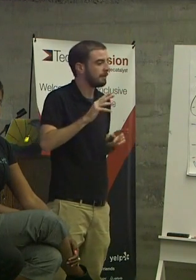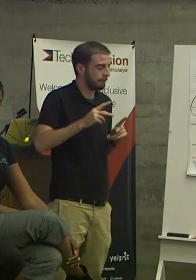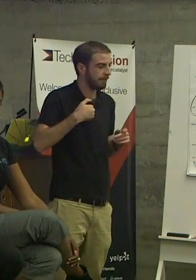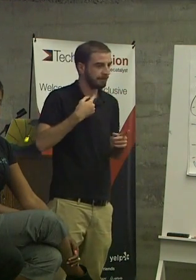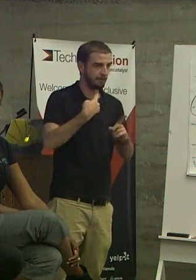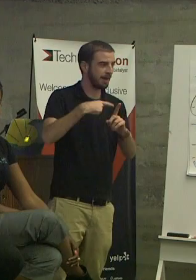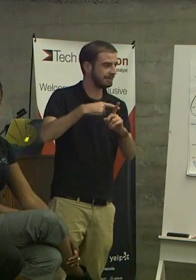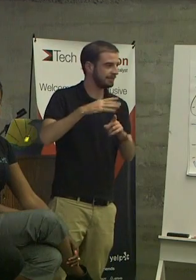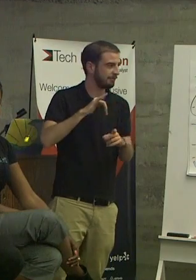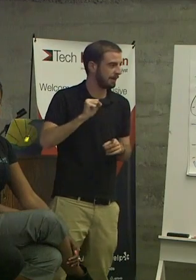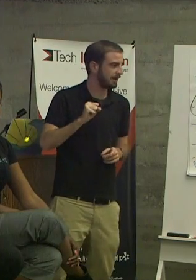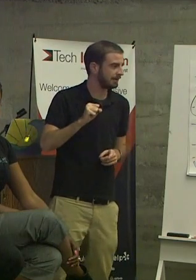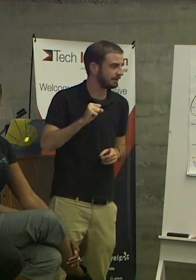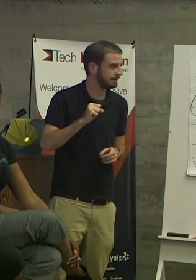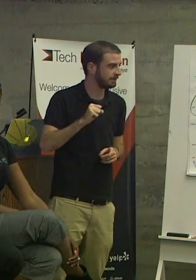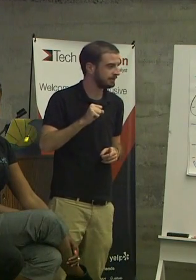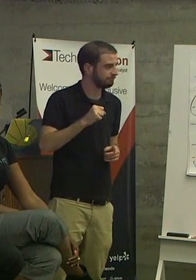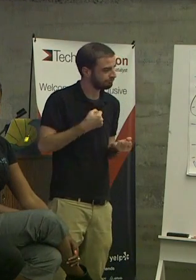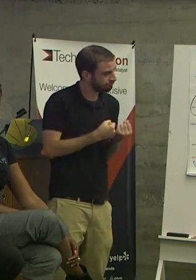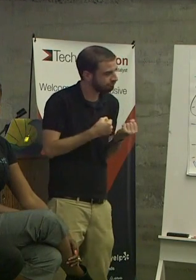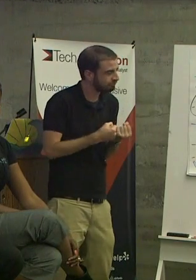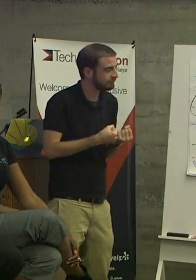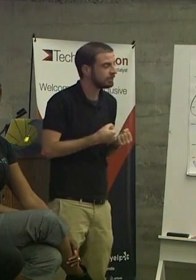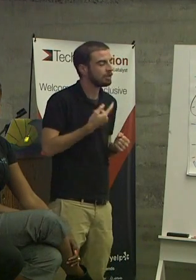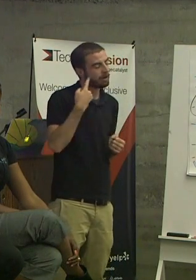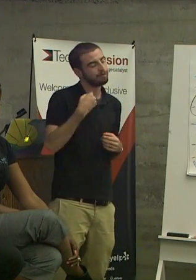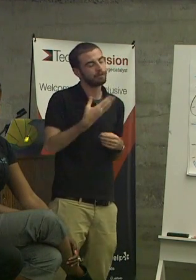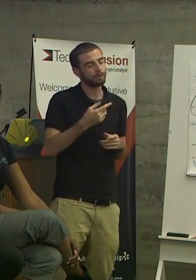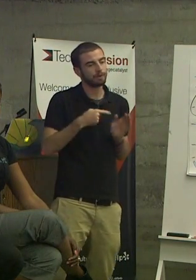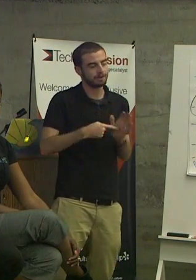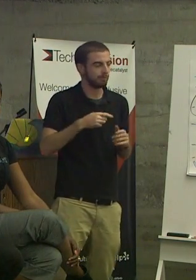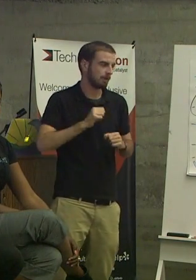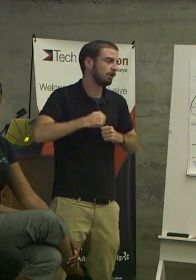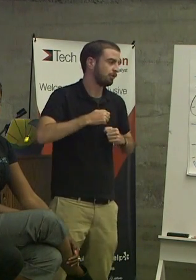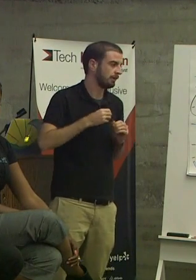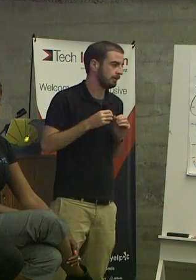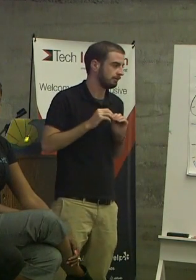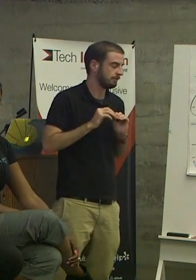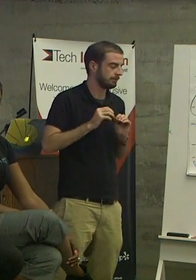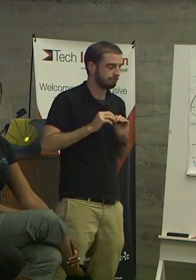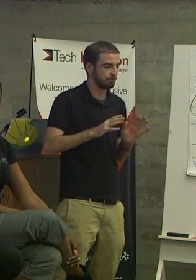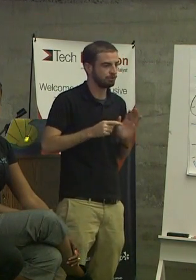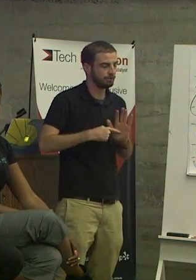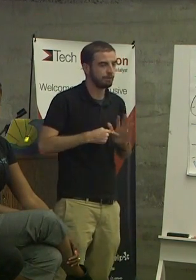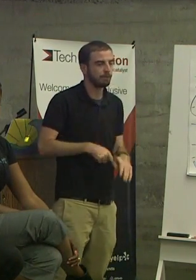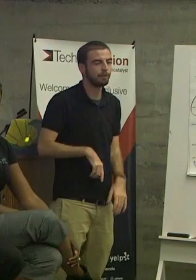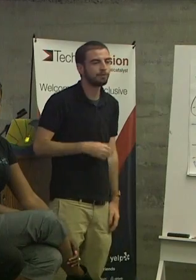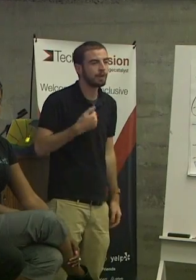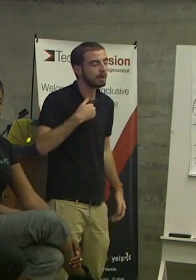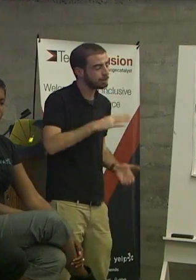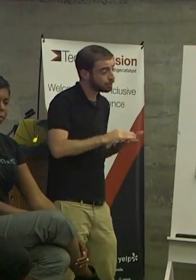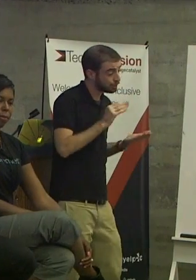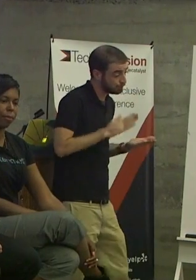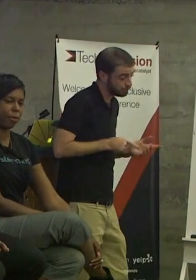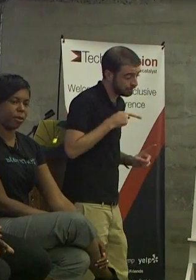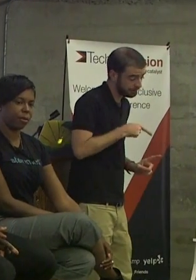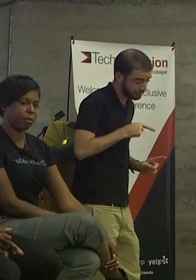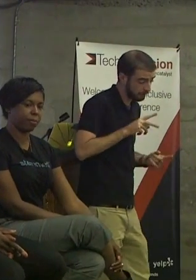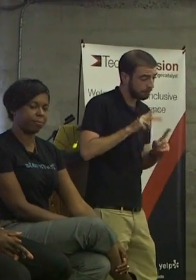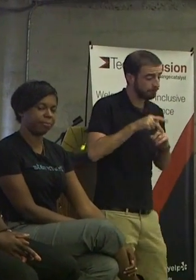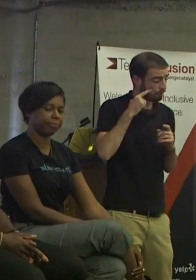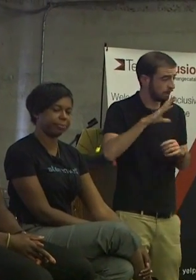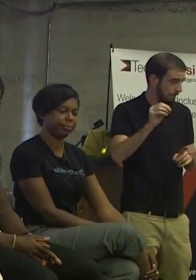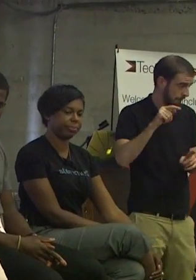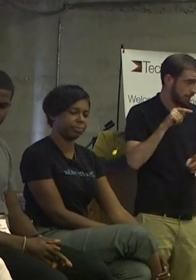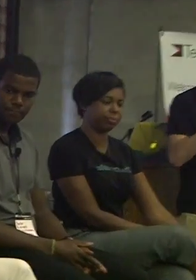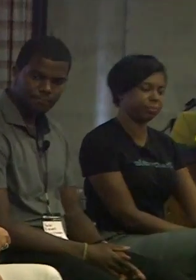have a positive bias towards them. So I'll give you an example, concrete example. We had where a student at applying to a